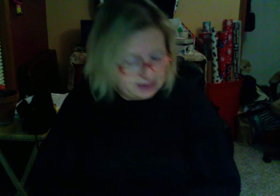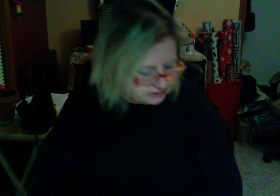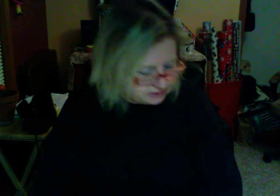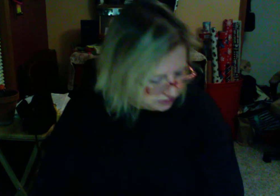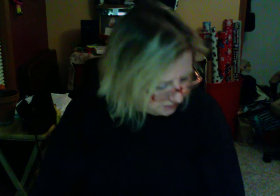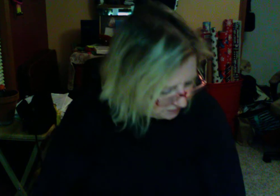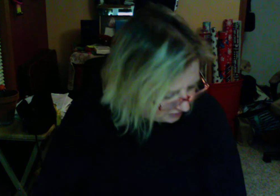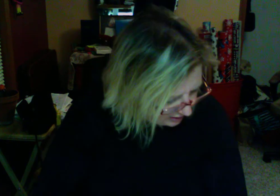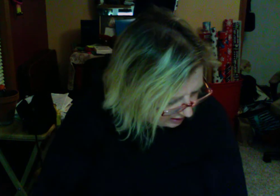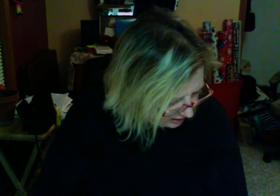Answer.